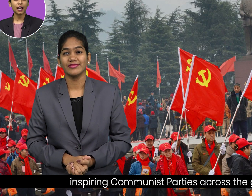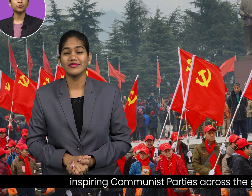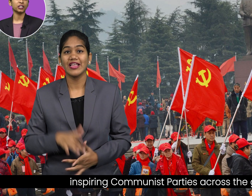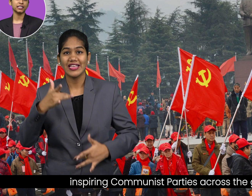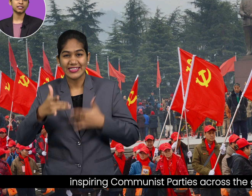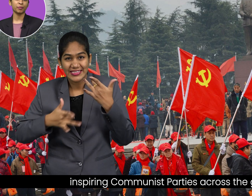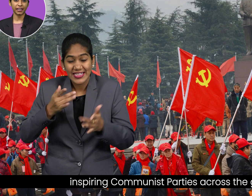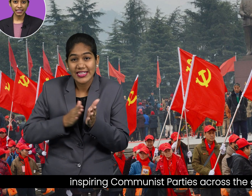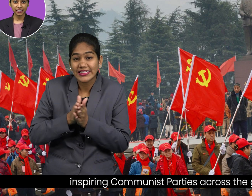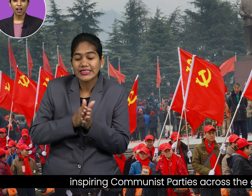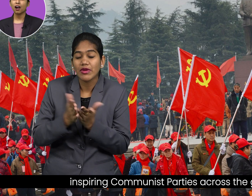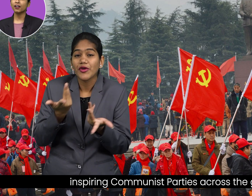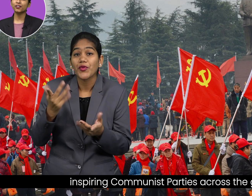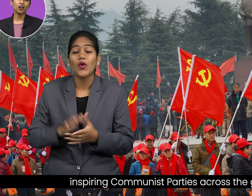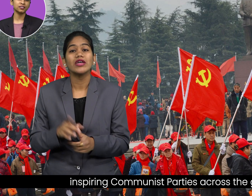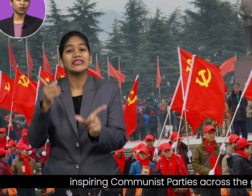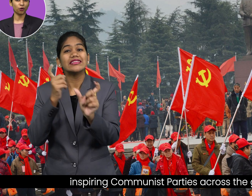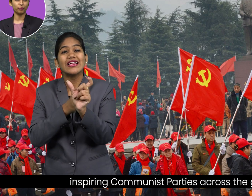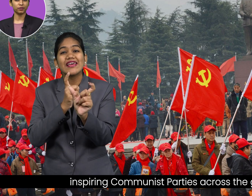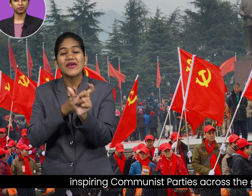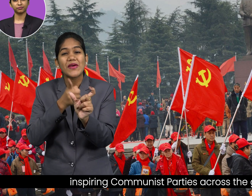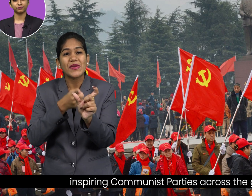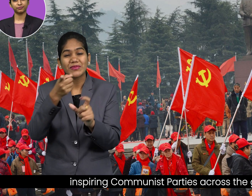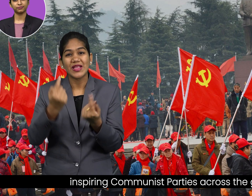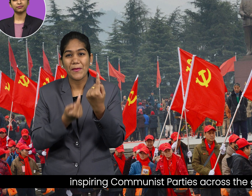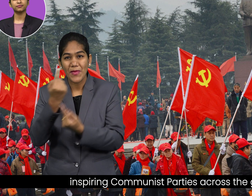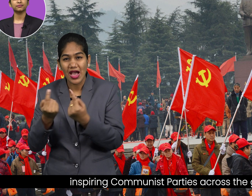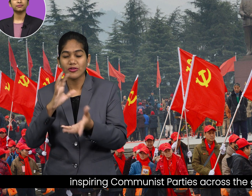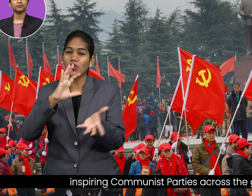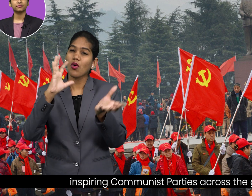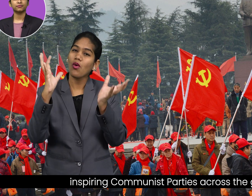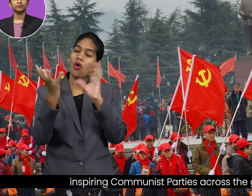Inspiring communist parties across the globe.